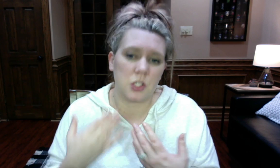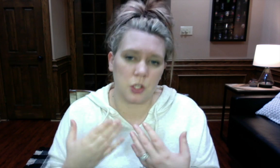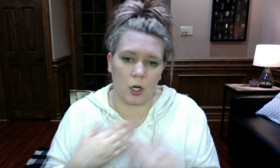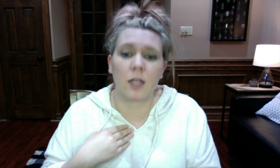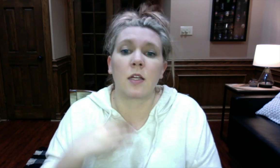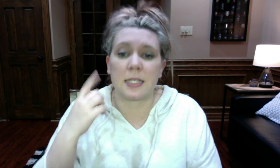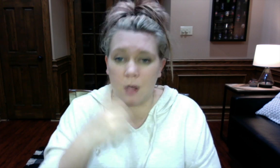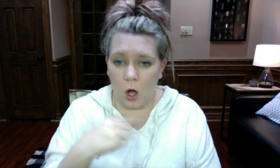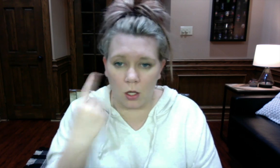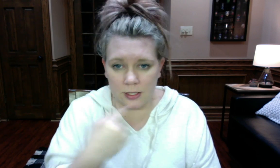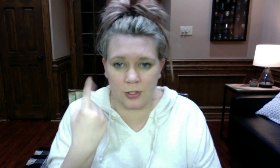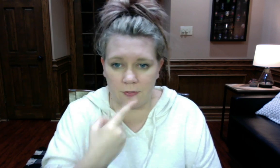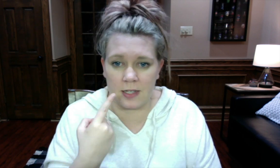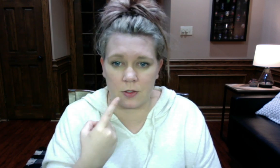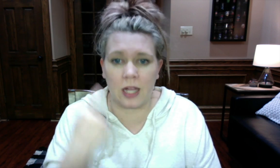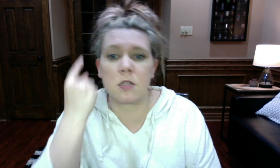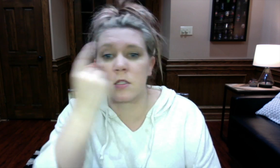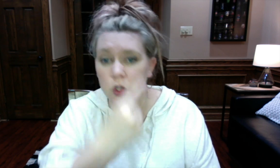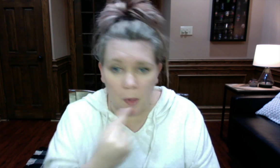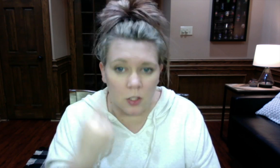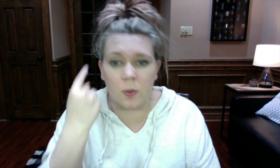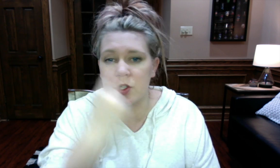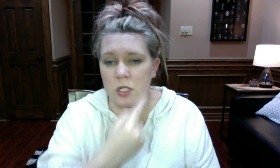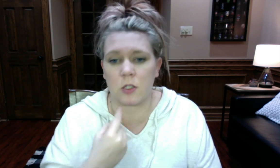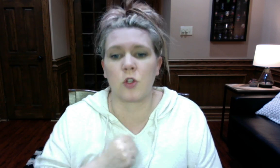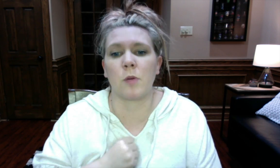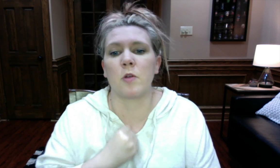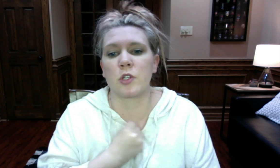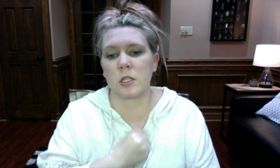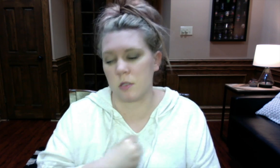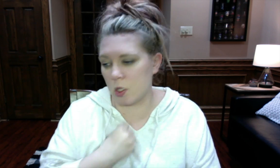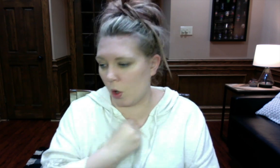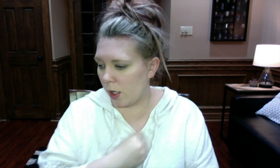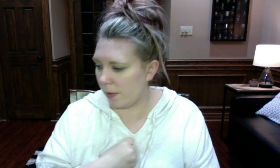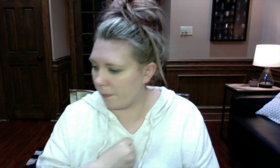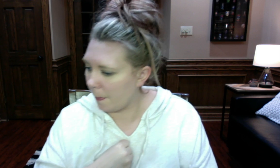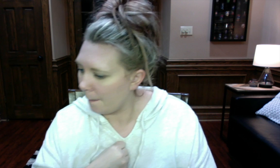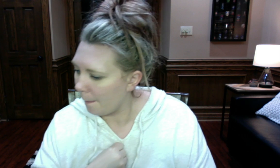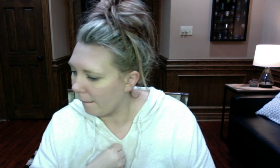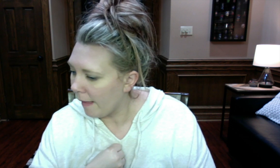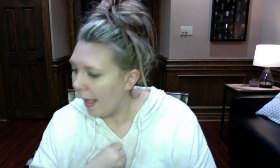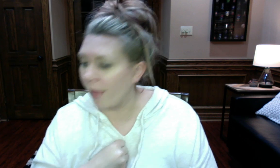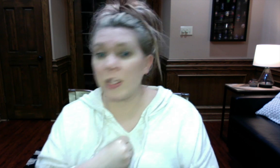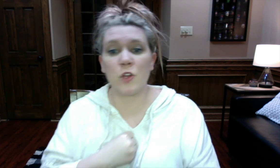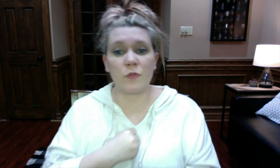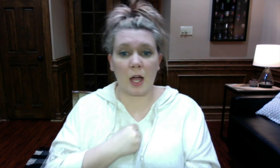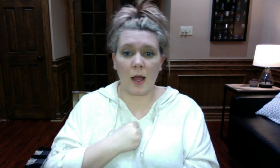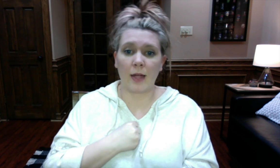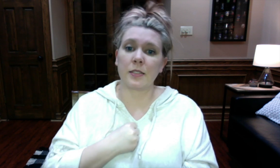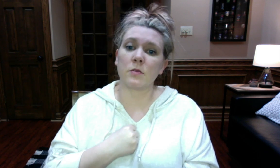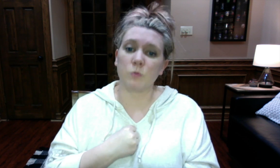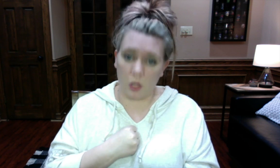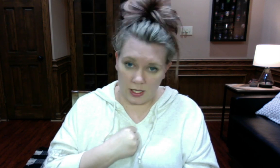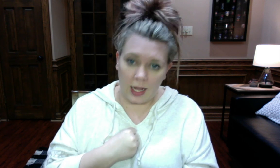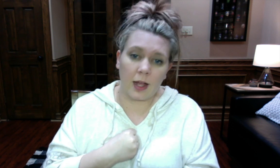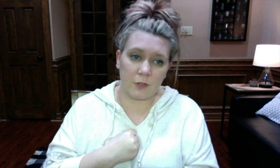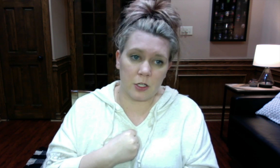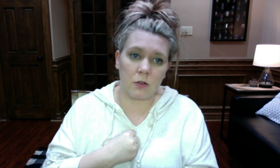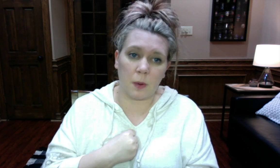Sorry. It's all in your face. Okay? This is your punctuation. This is your emotion. Sorry. And then you've got one that I have to use probably